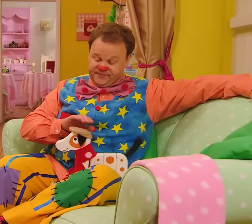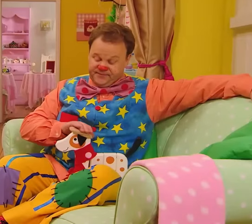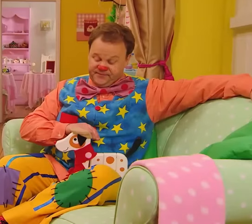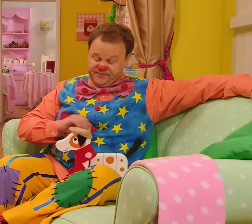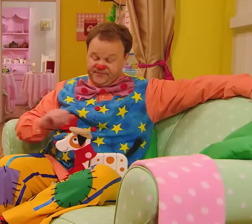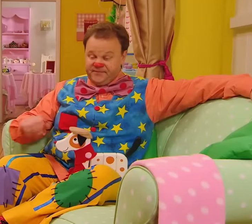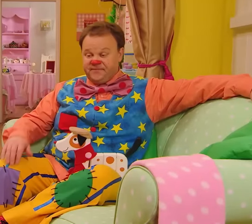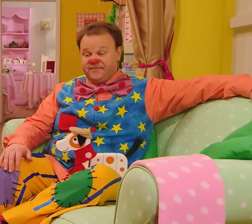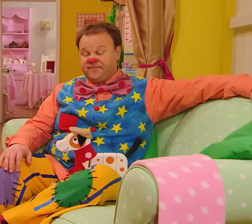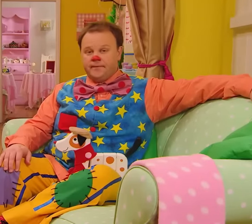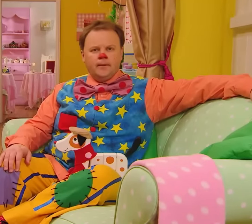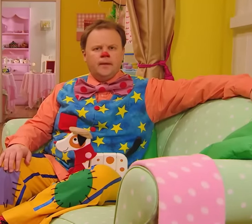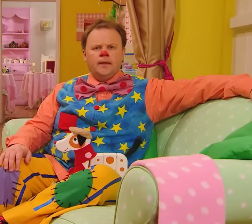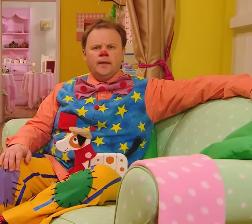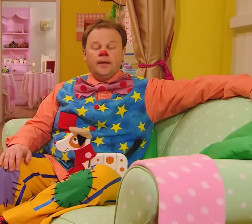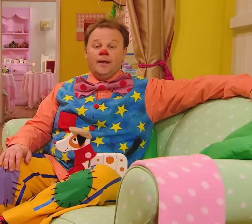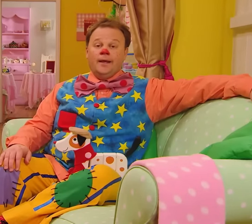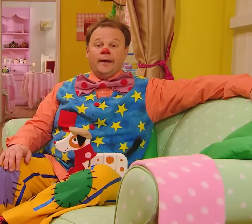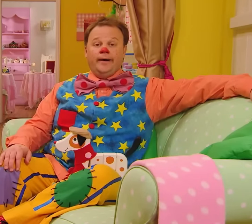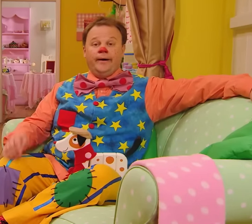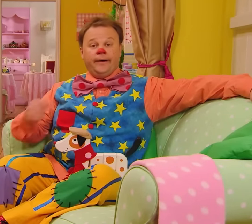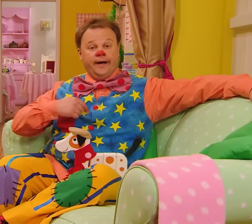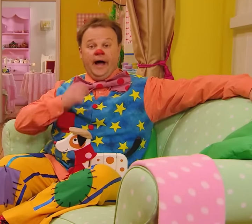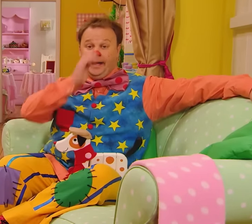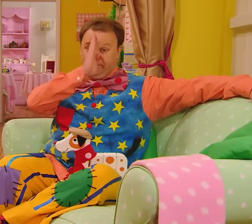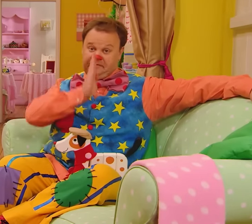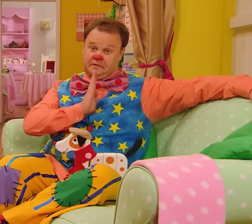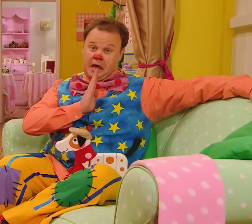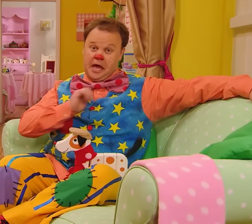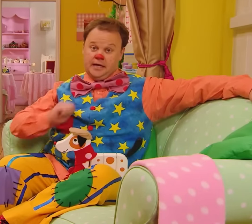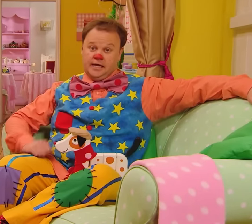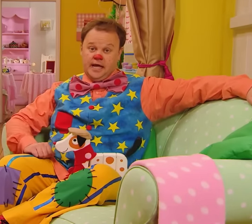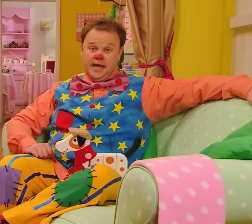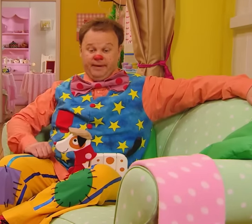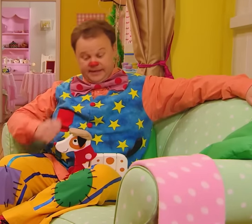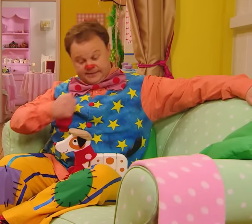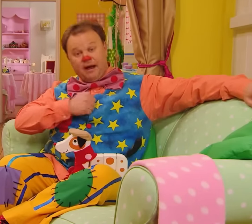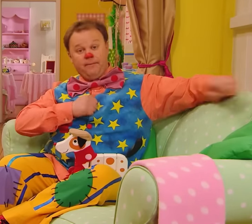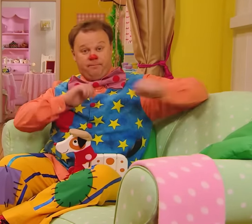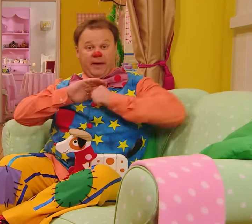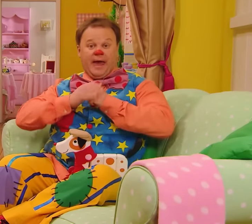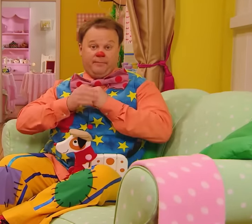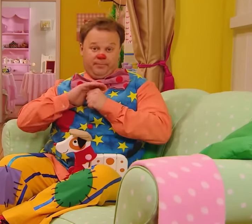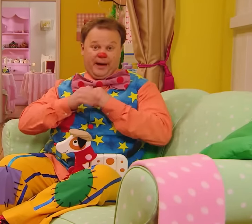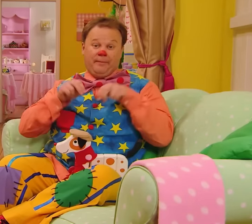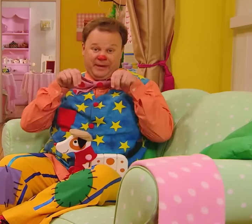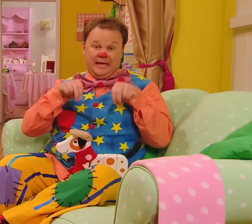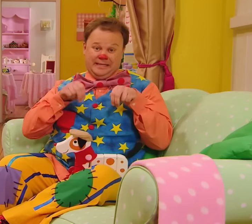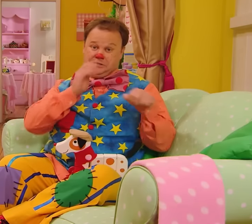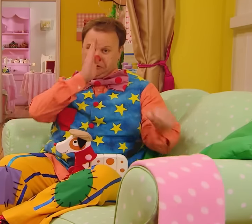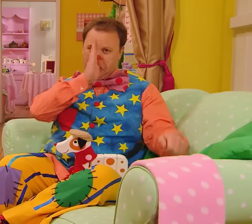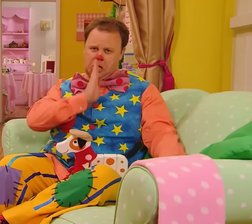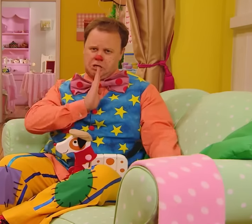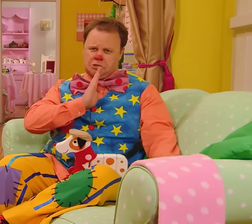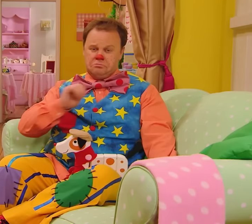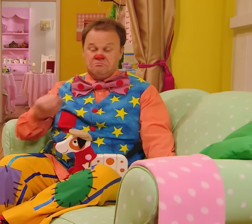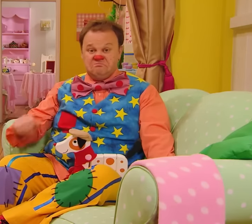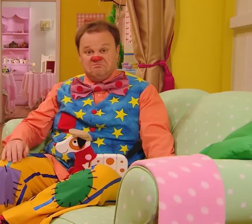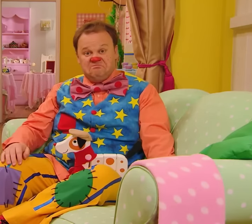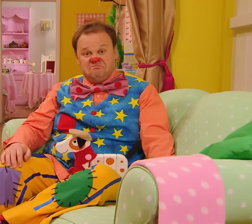What's the matter, Mr Tumble? Oh, I'm sad because my pet puppy is sad. Why is